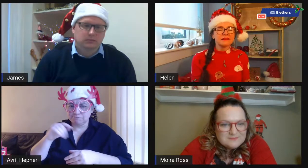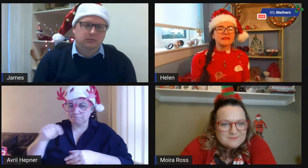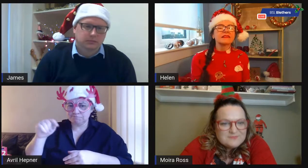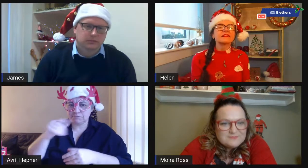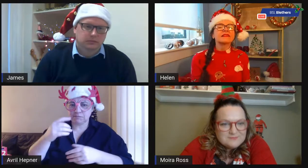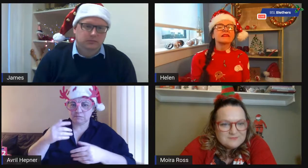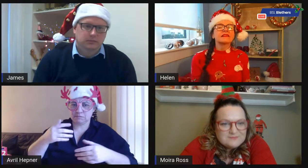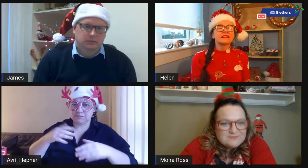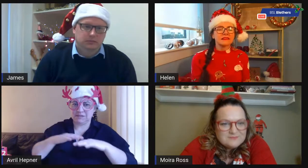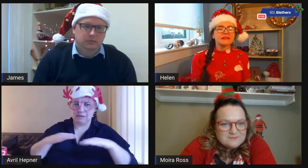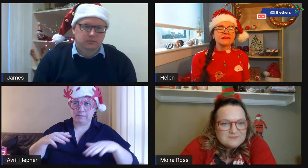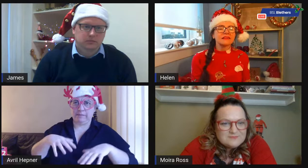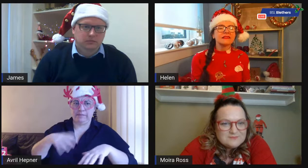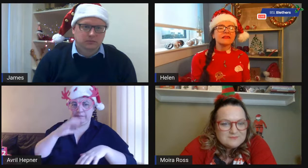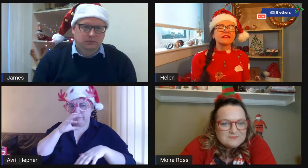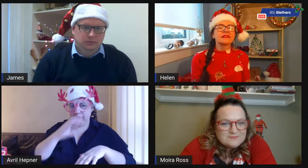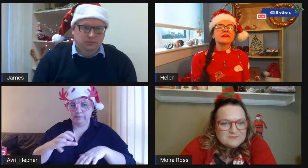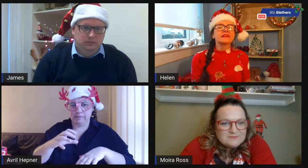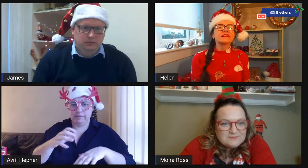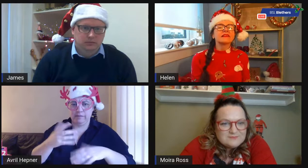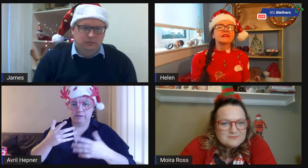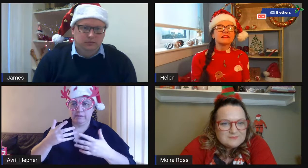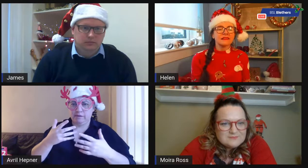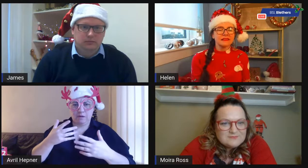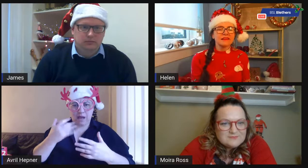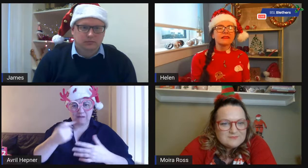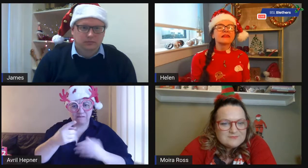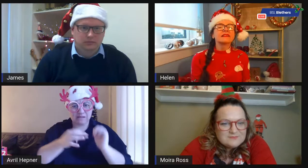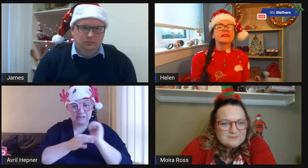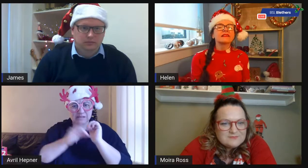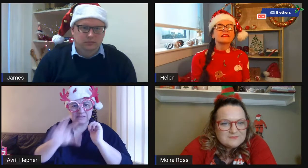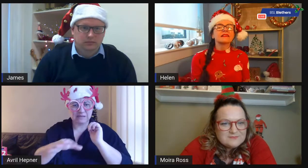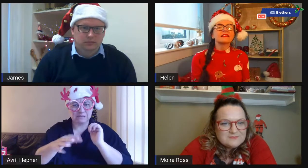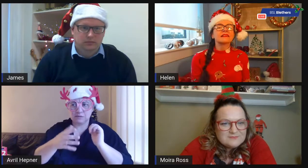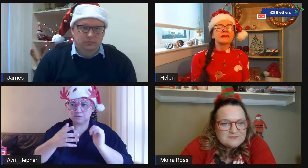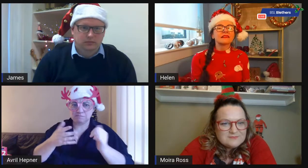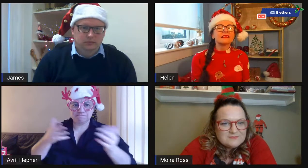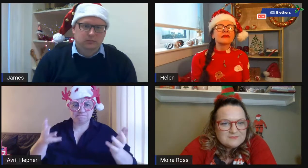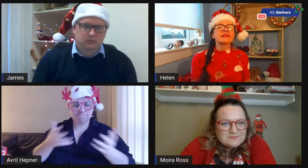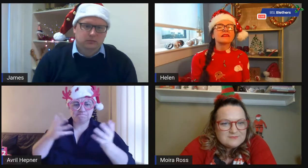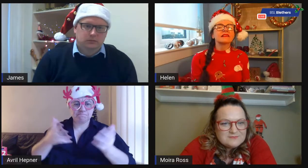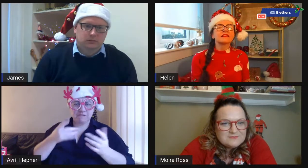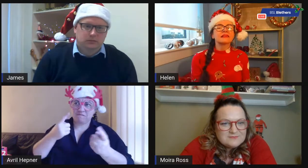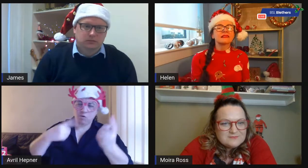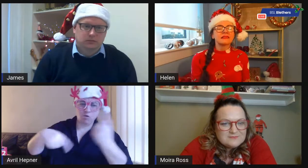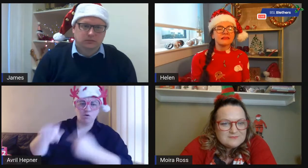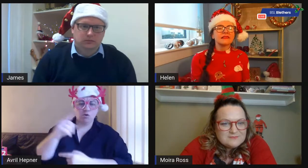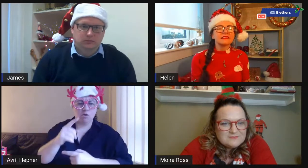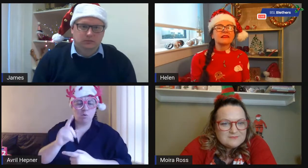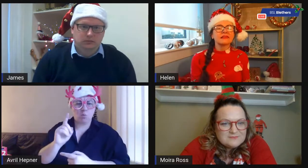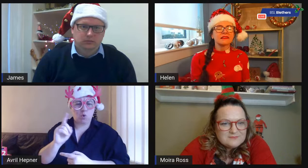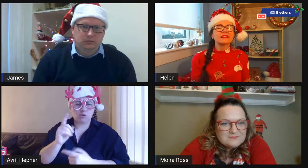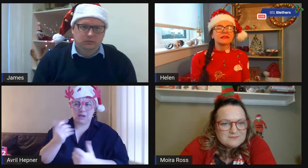many of us spend time with our hearing families, and that can be a little isolating. So, any tips for anyone